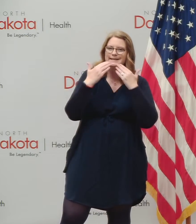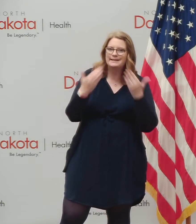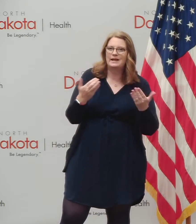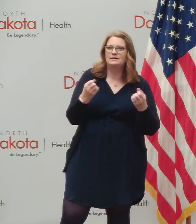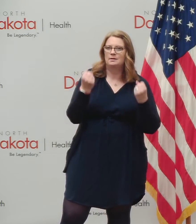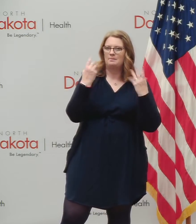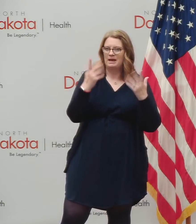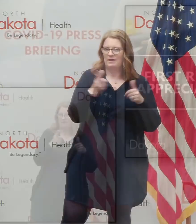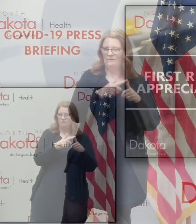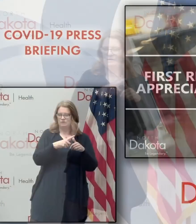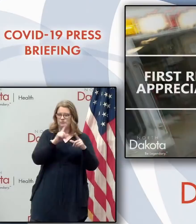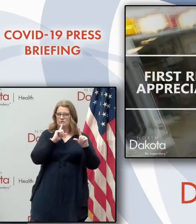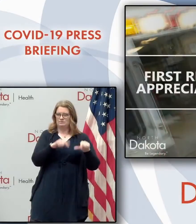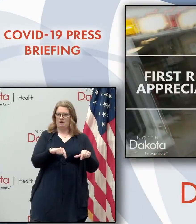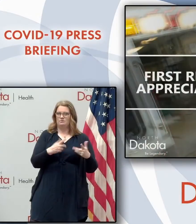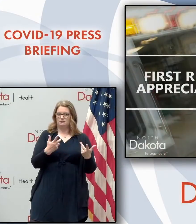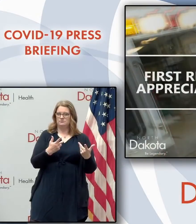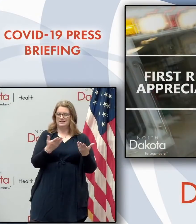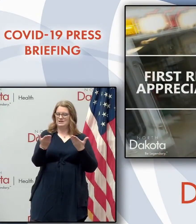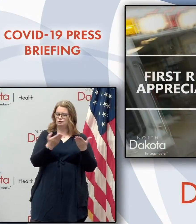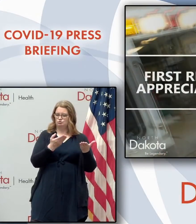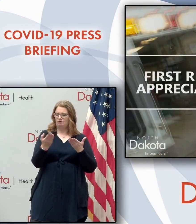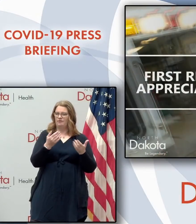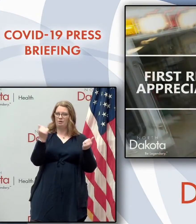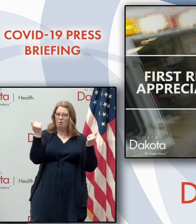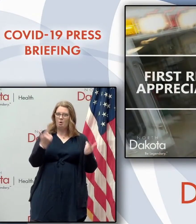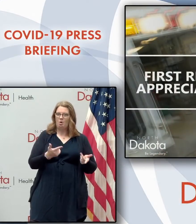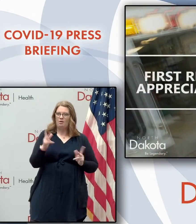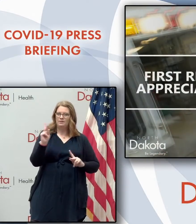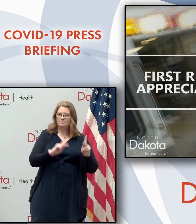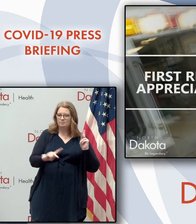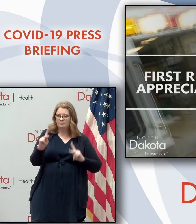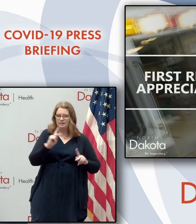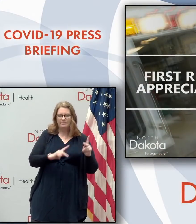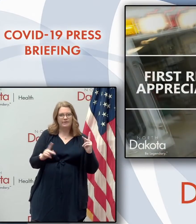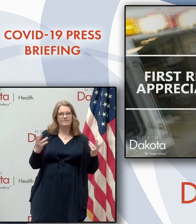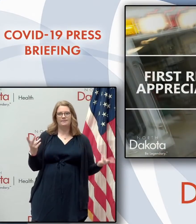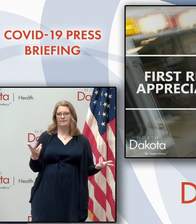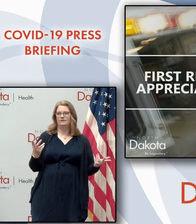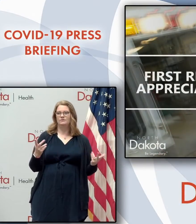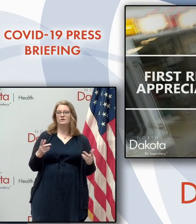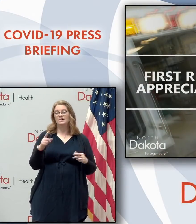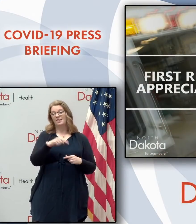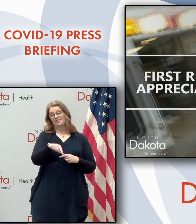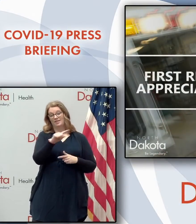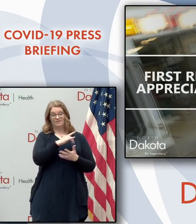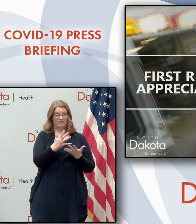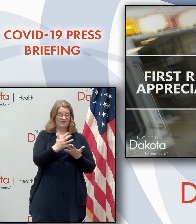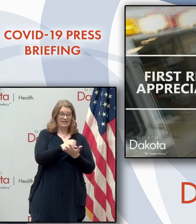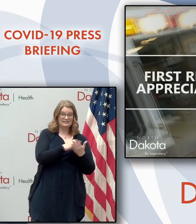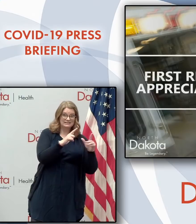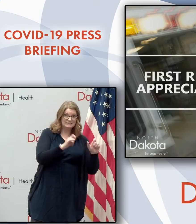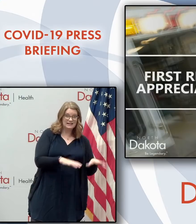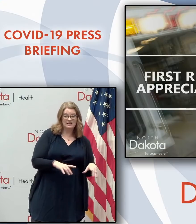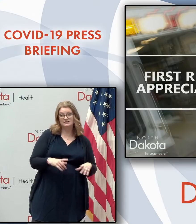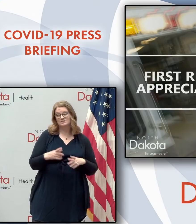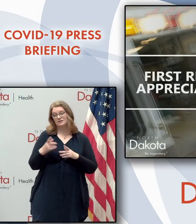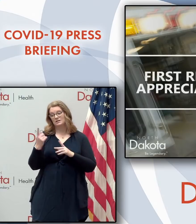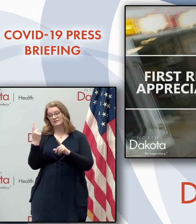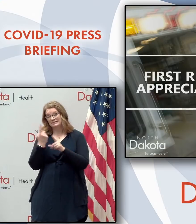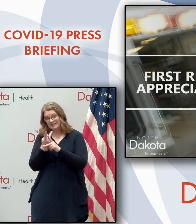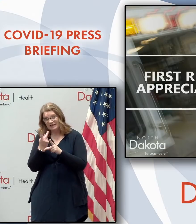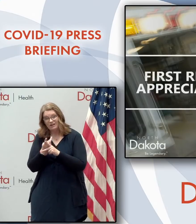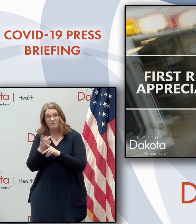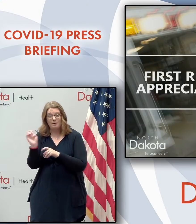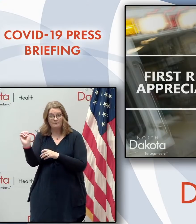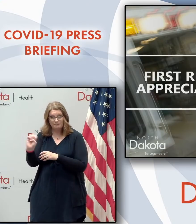responders that are serving our citizens on the front lines. They've done it on everywhere from collecting tests to taking care of the regular emergencies that